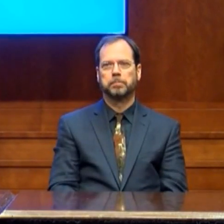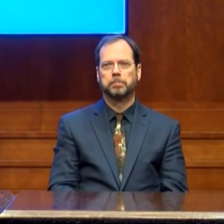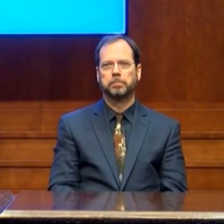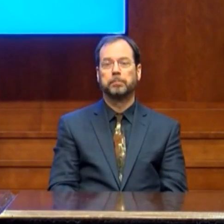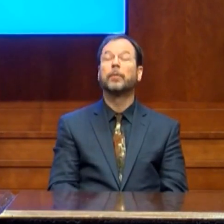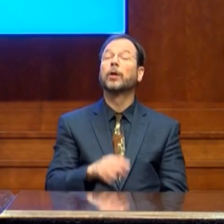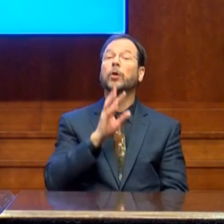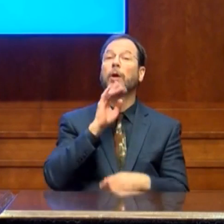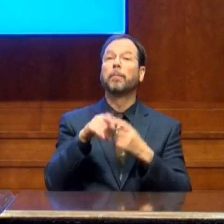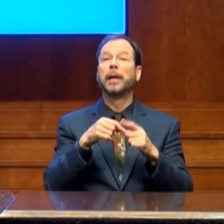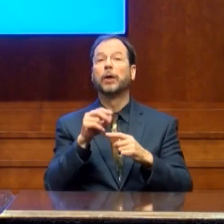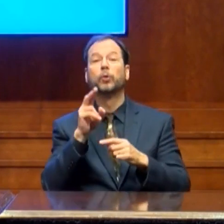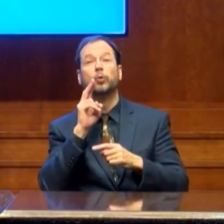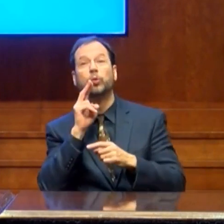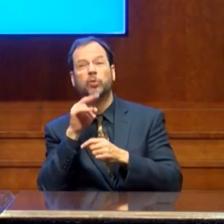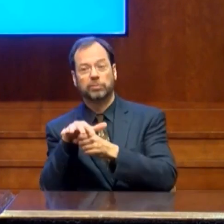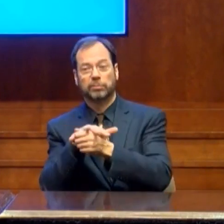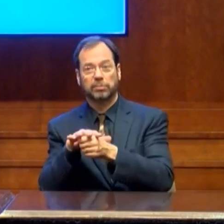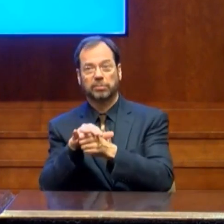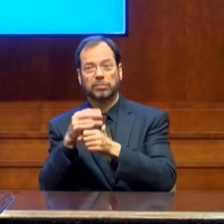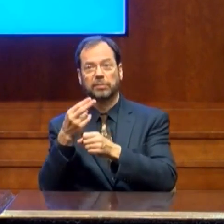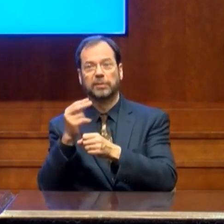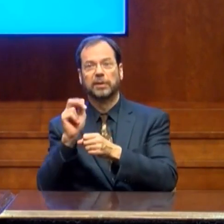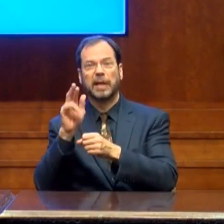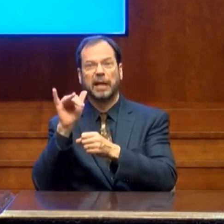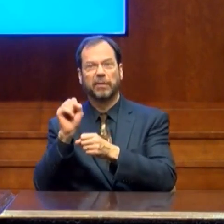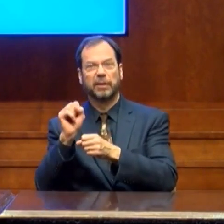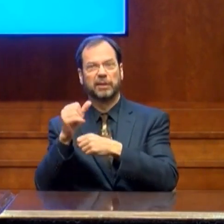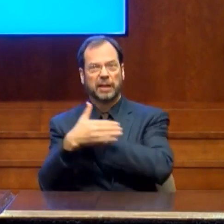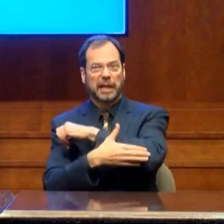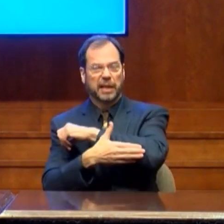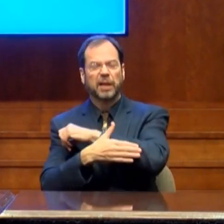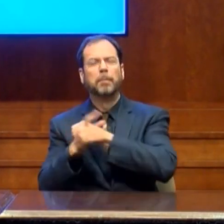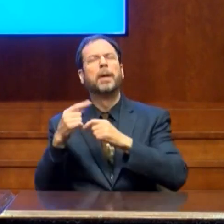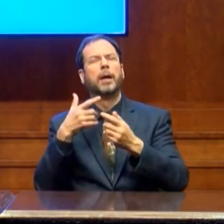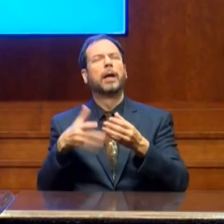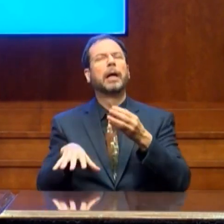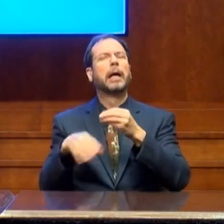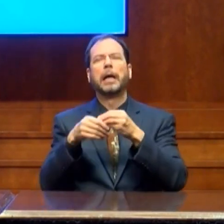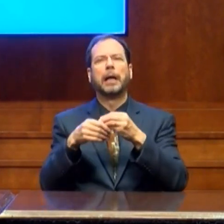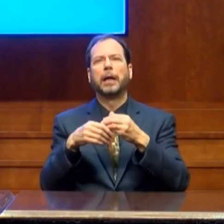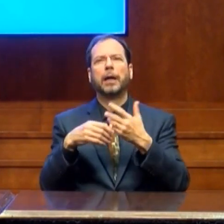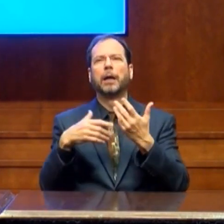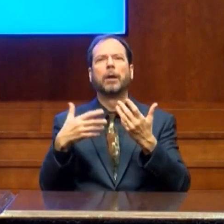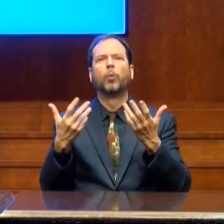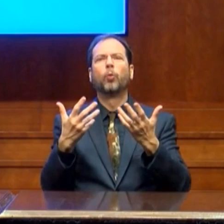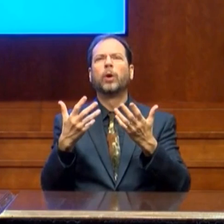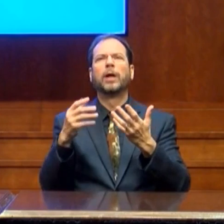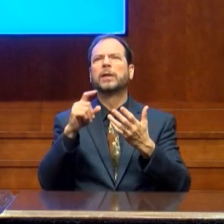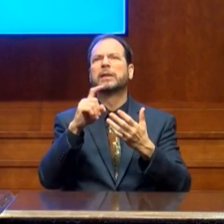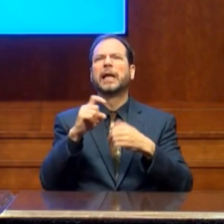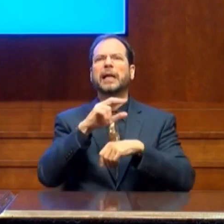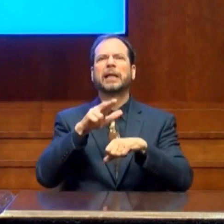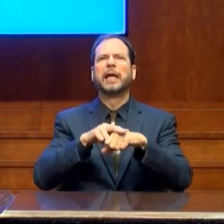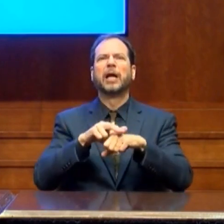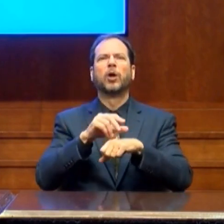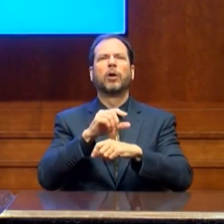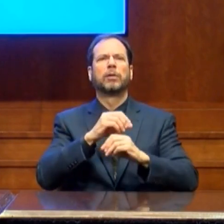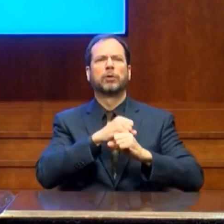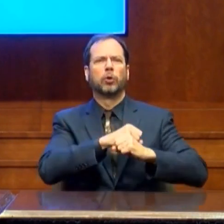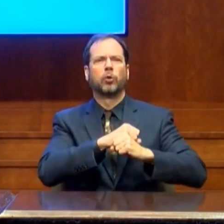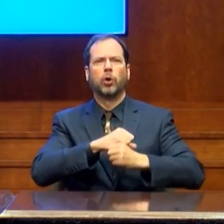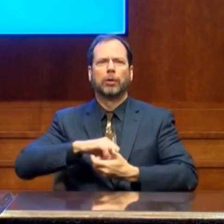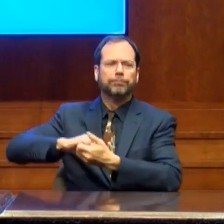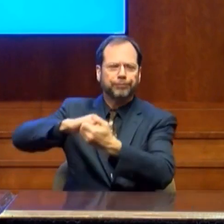I mentioned with regard to Harris County, but now I want to expand what is going on with regard to the collaborative efforts of the Texas National